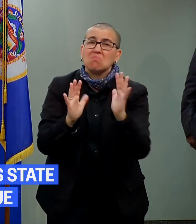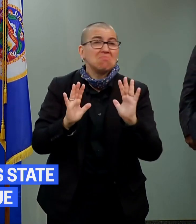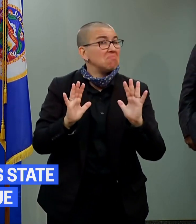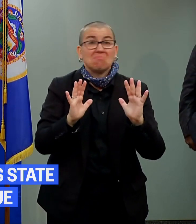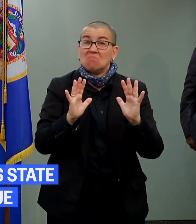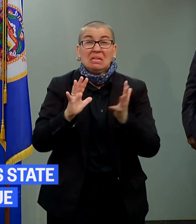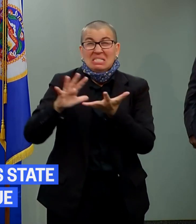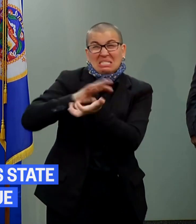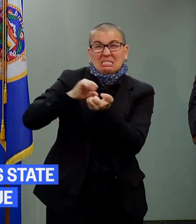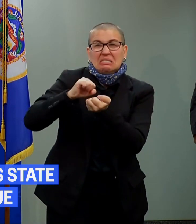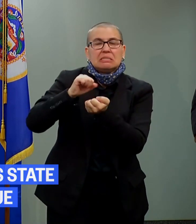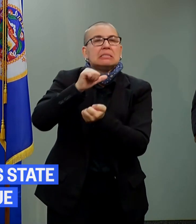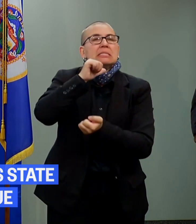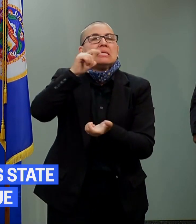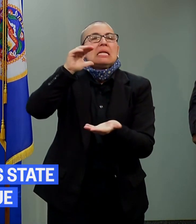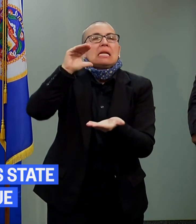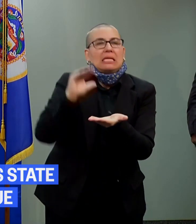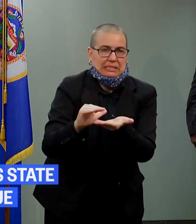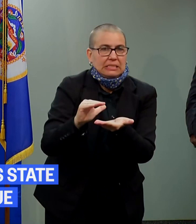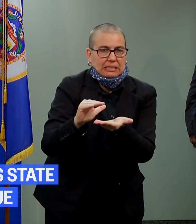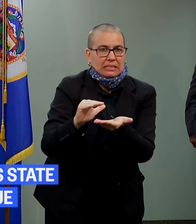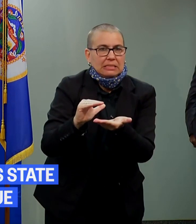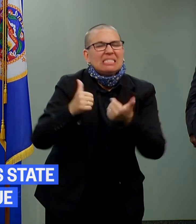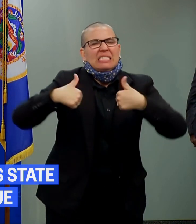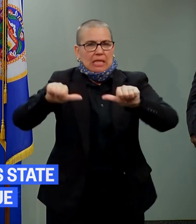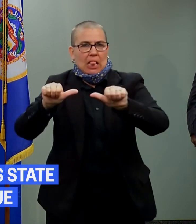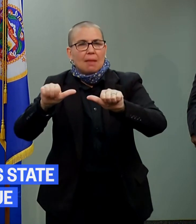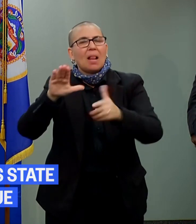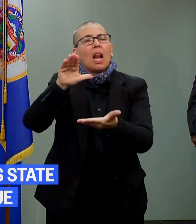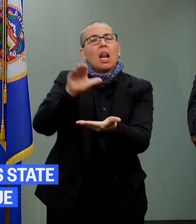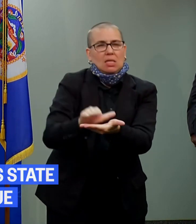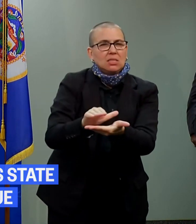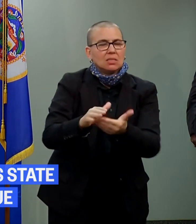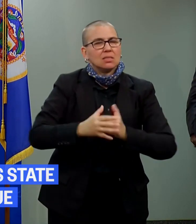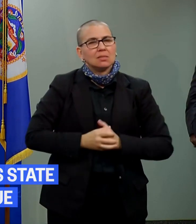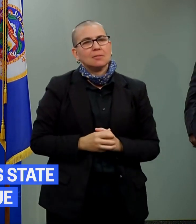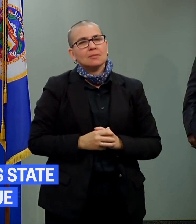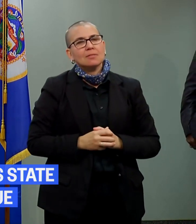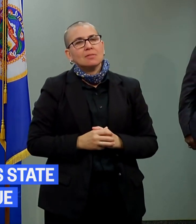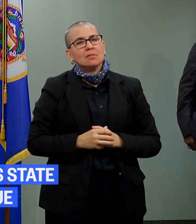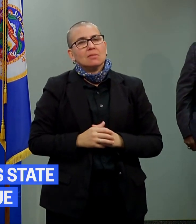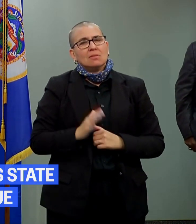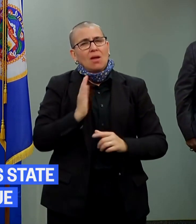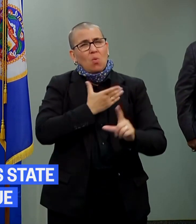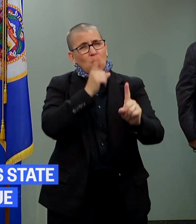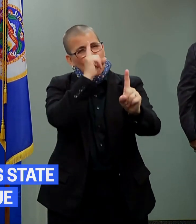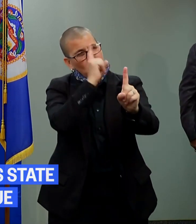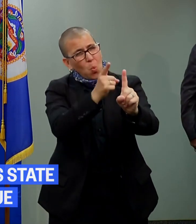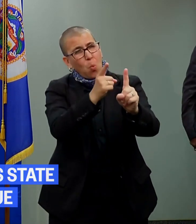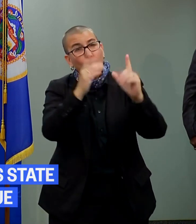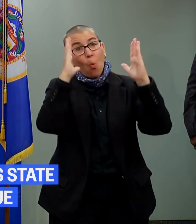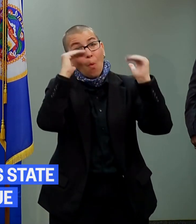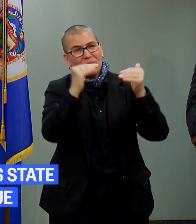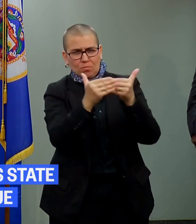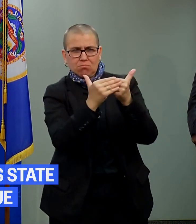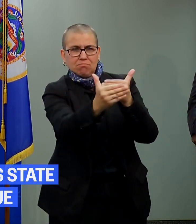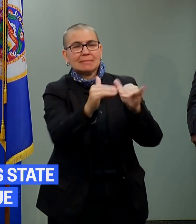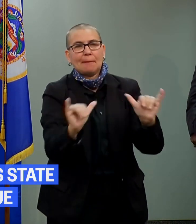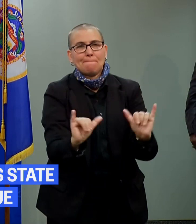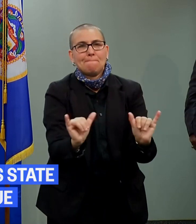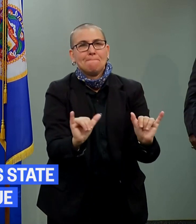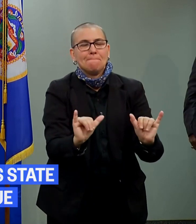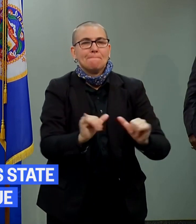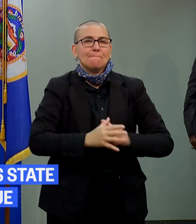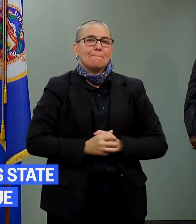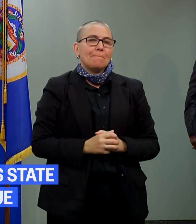stemmed. That was our goal. That was our expectation. And that is our hope as we move forward. I